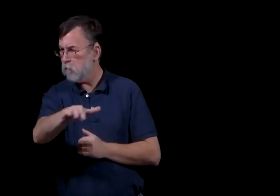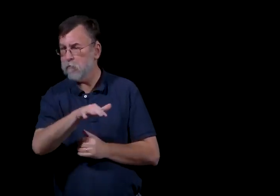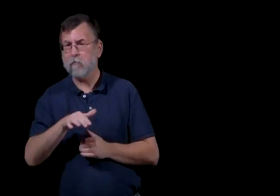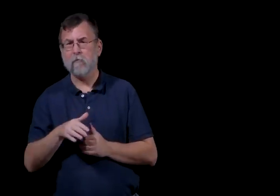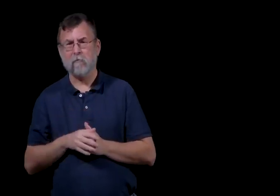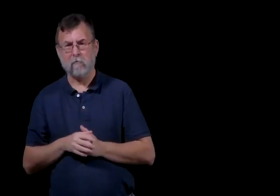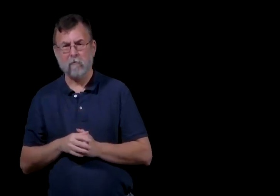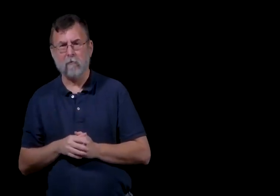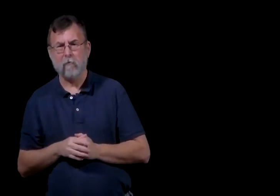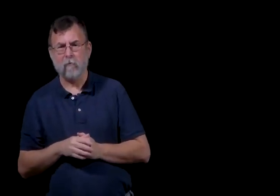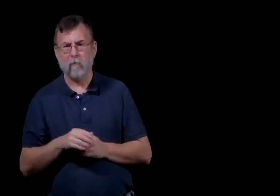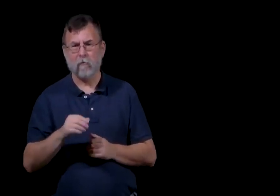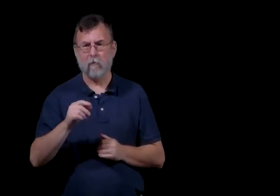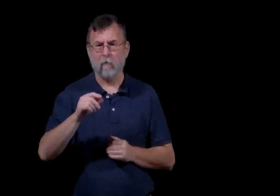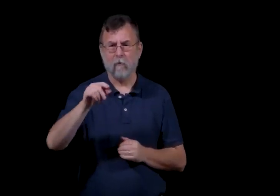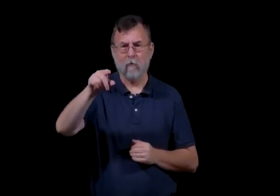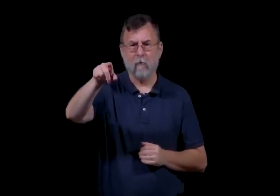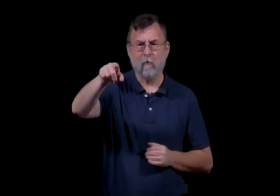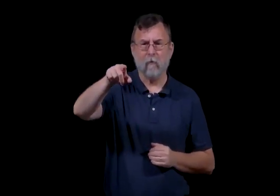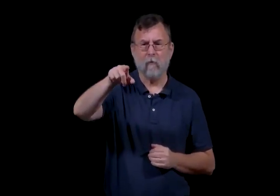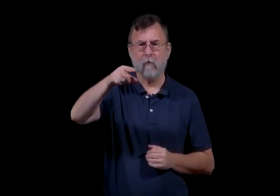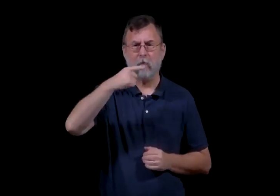I eat with sinners.